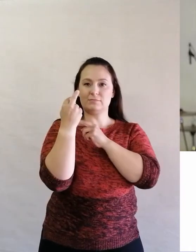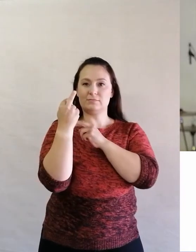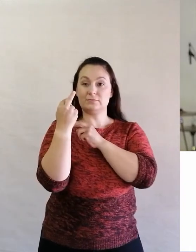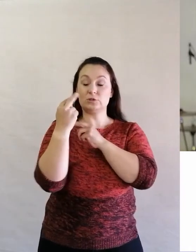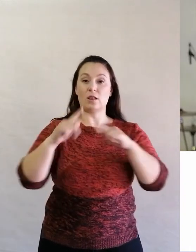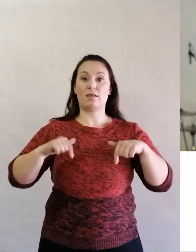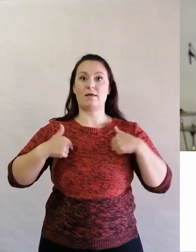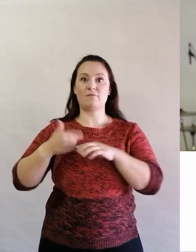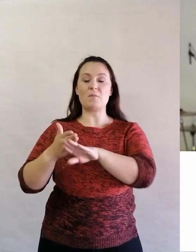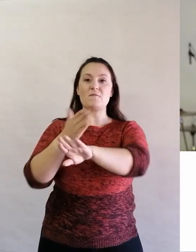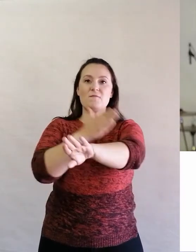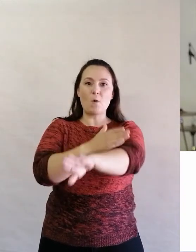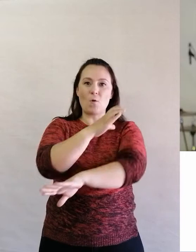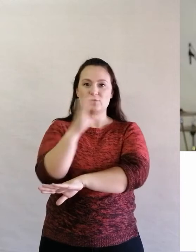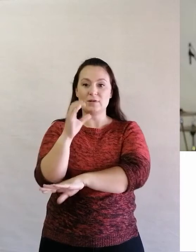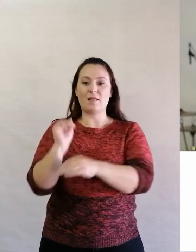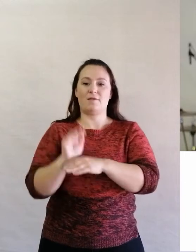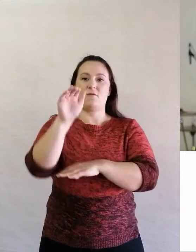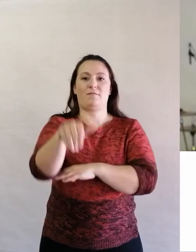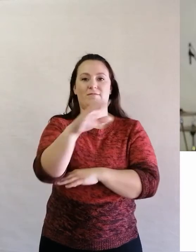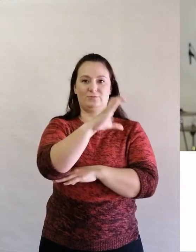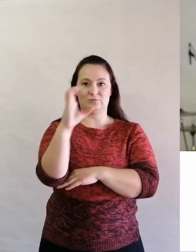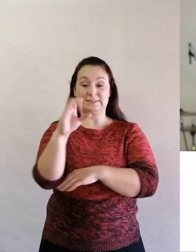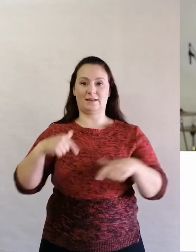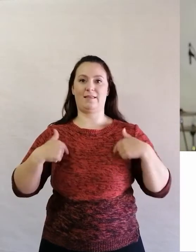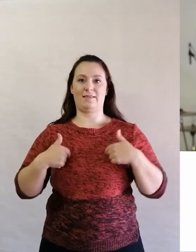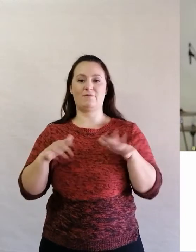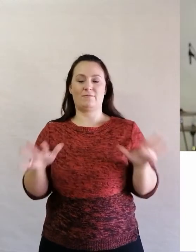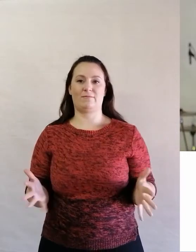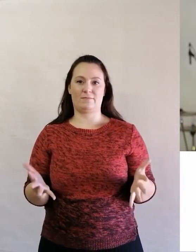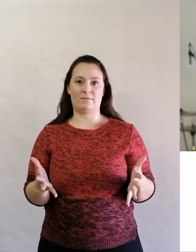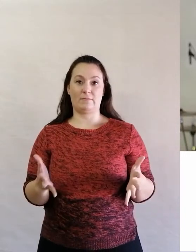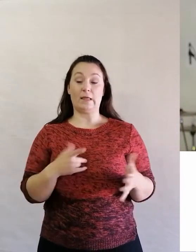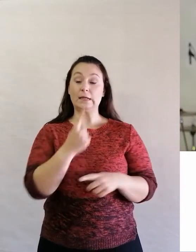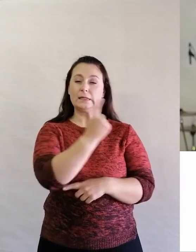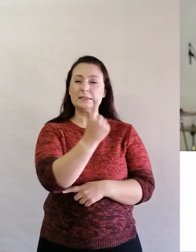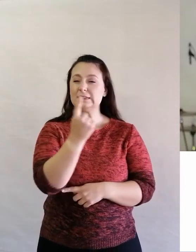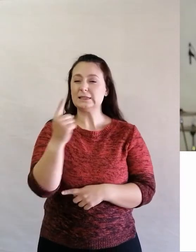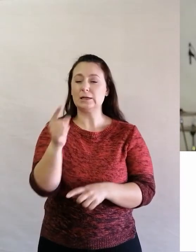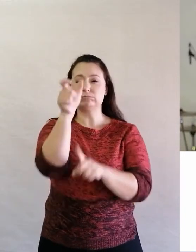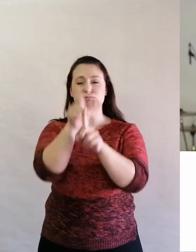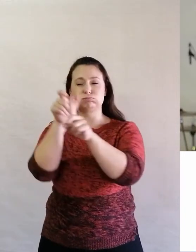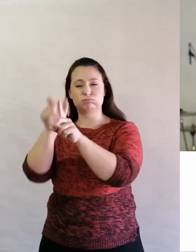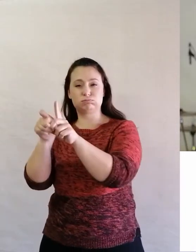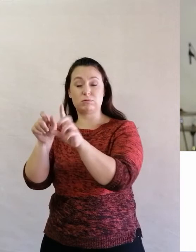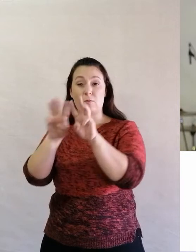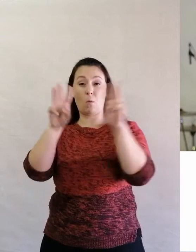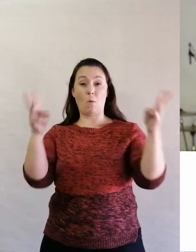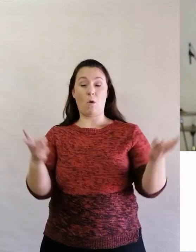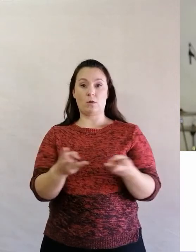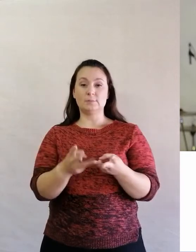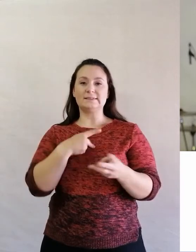before Christ and we see life after Christ. And every single person on this planet should see life in that way. And